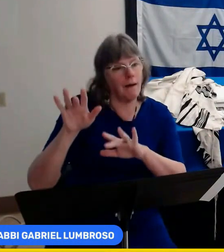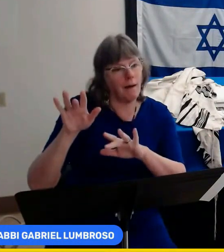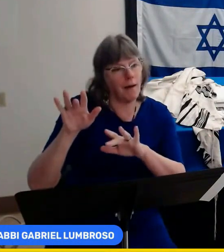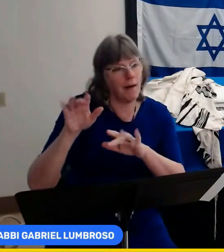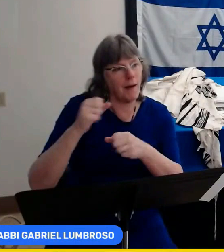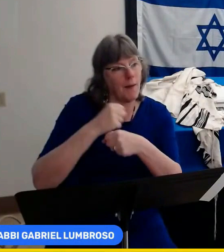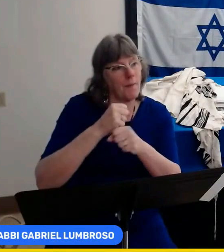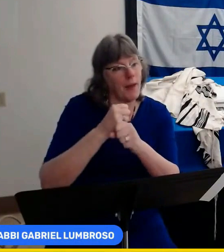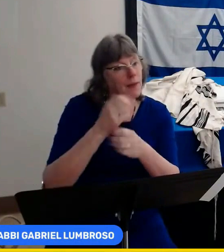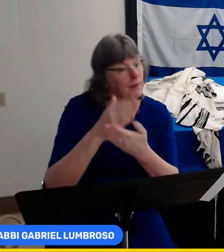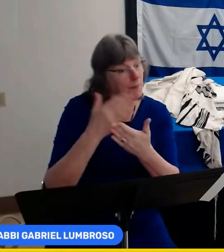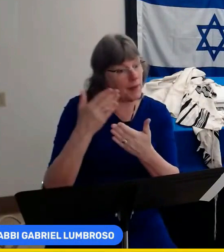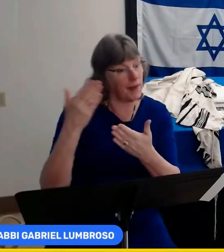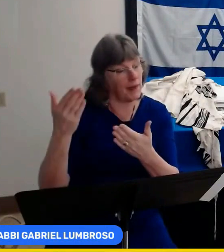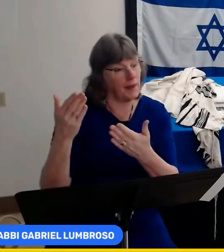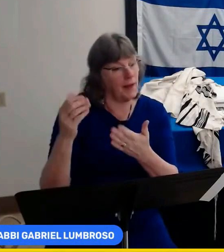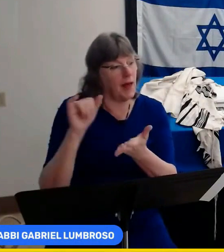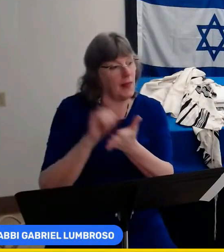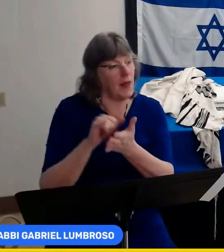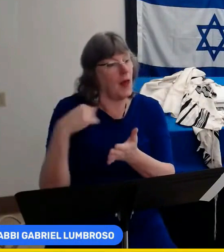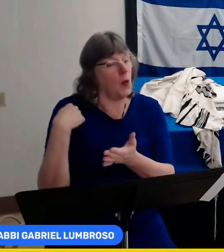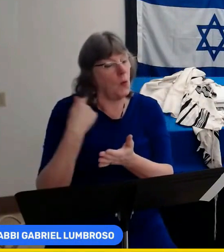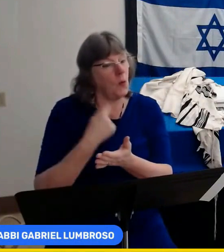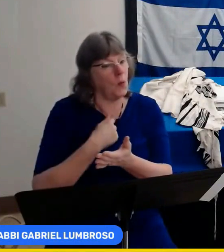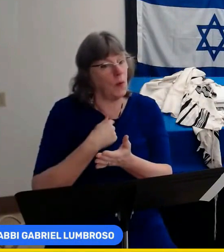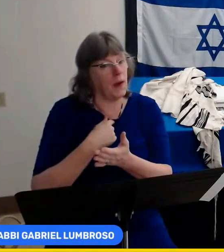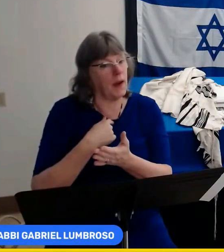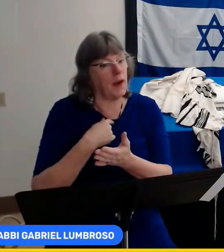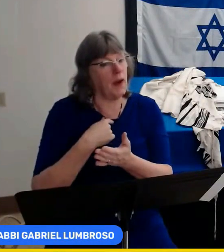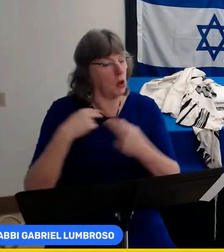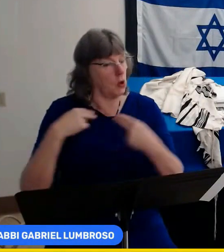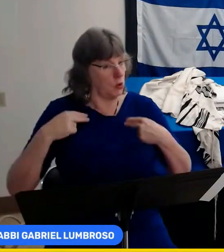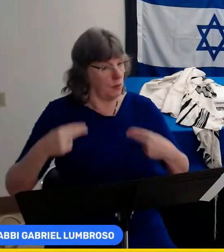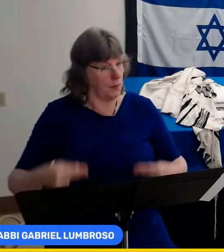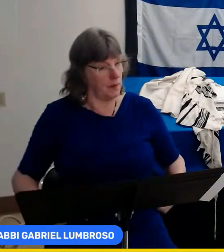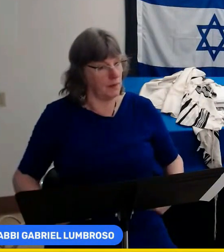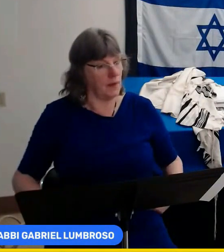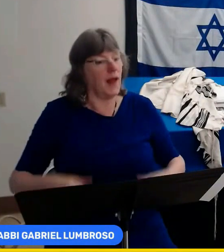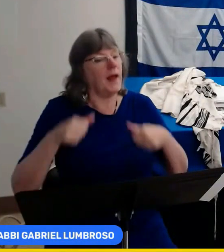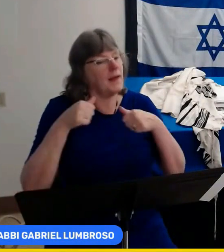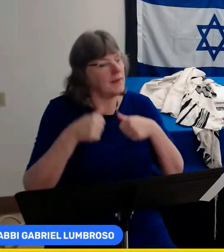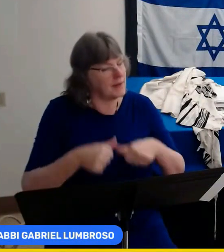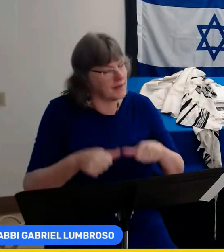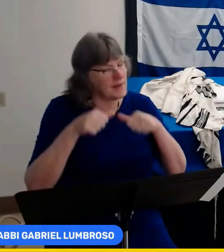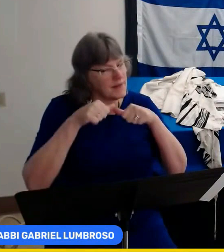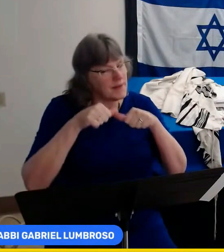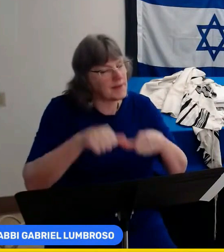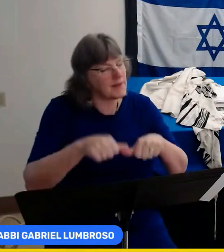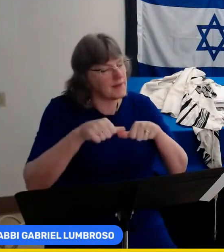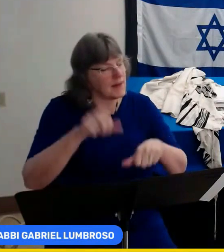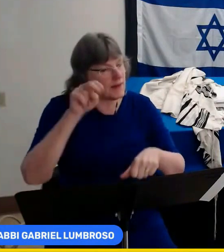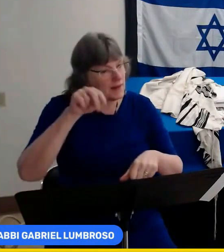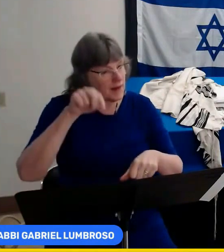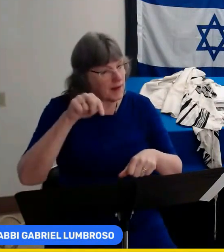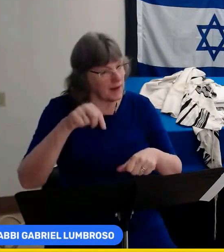created something that we human beings still need today,